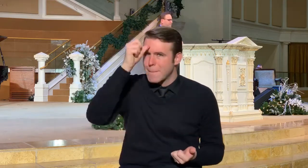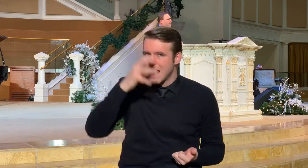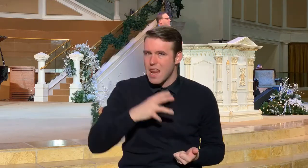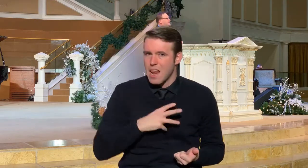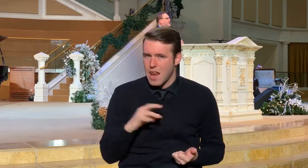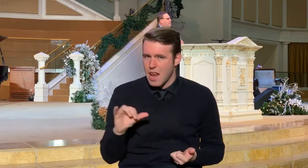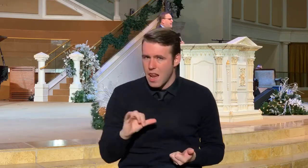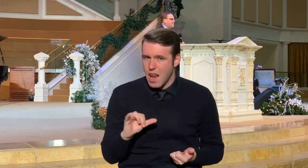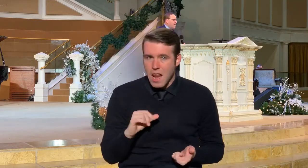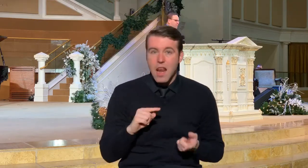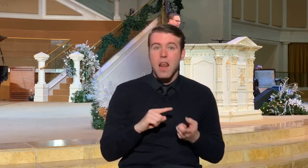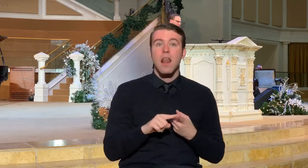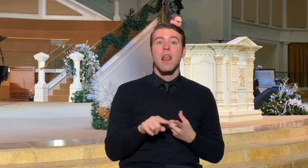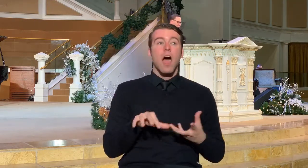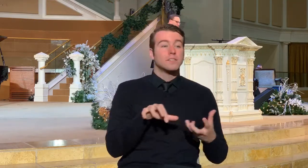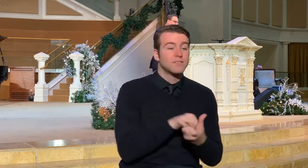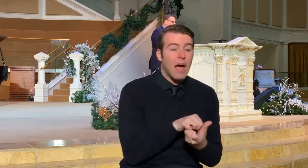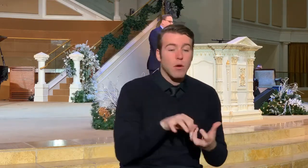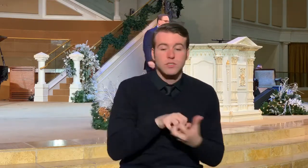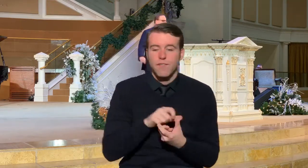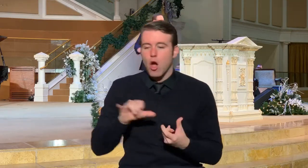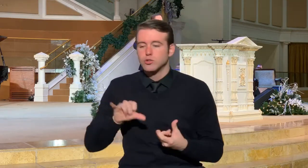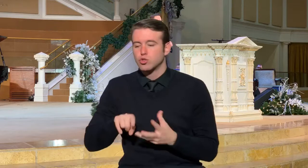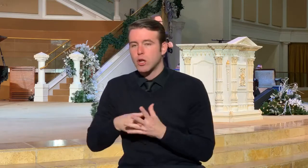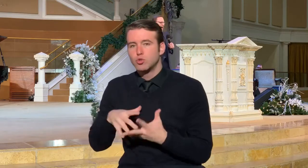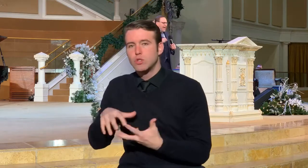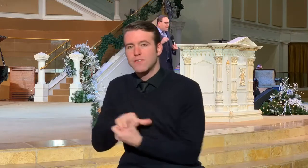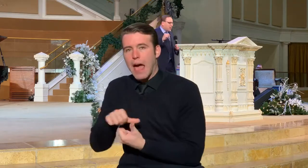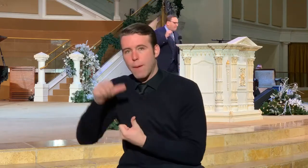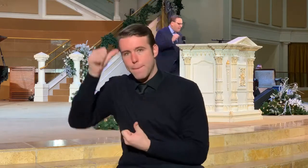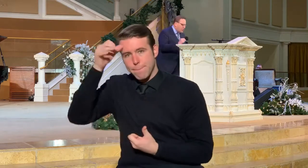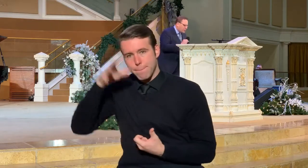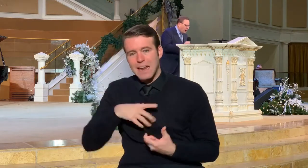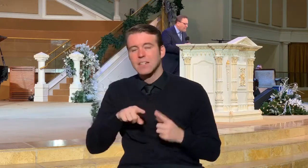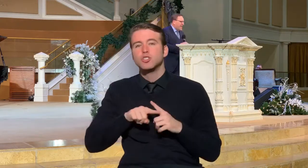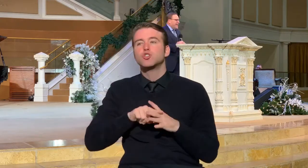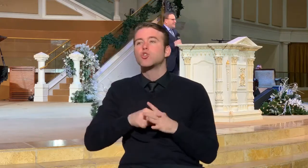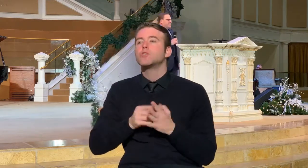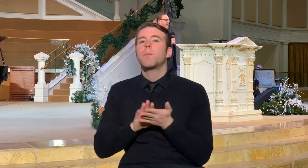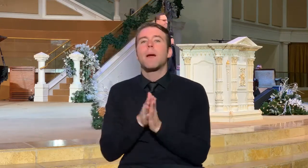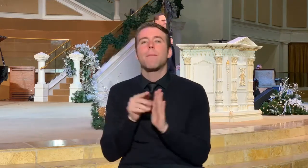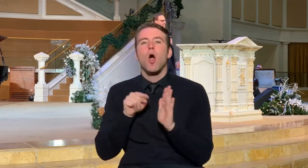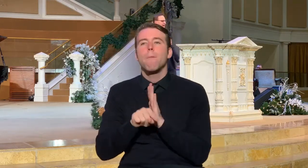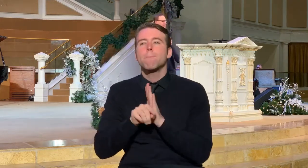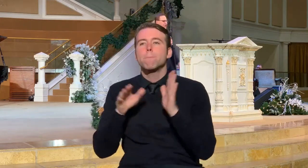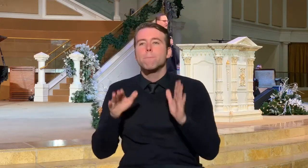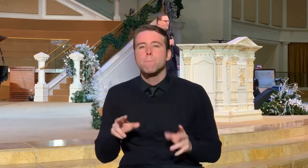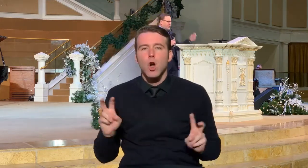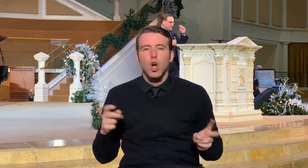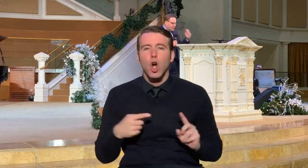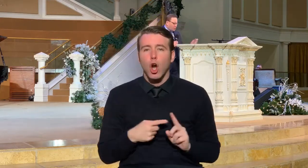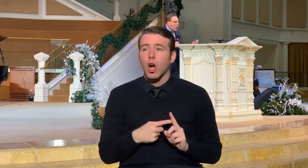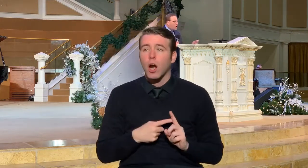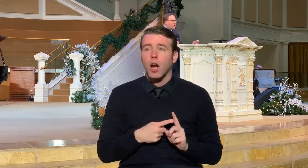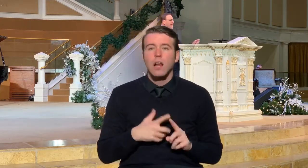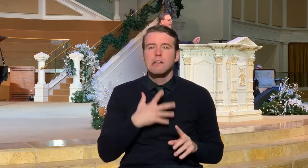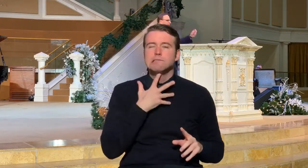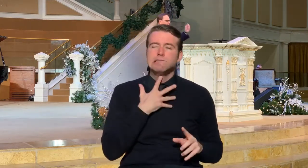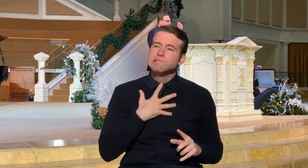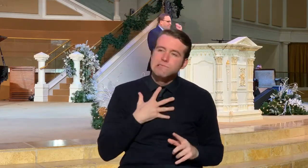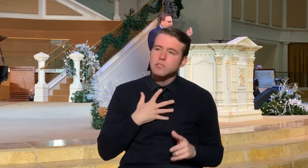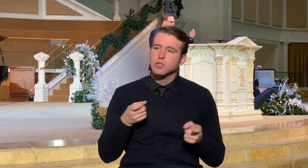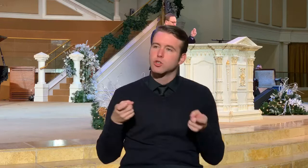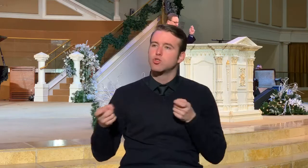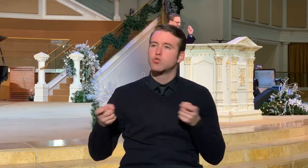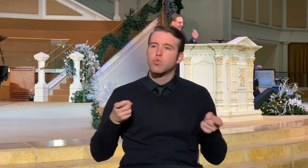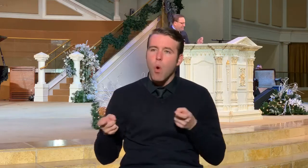took on the predatory nature of a maniacal murderer. He developed a bloodthirst for control